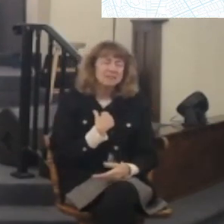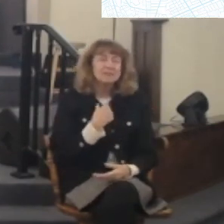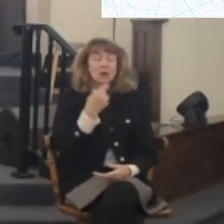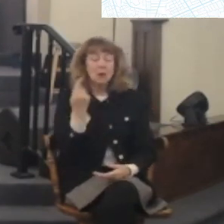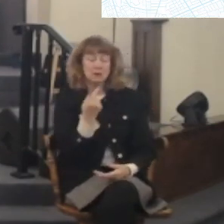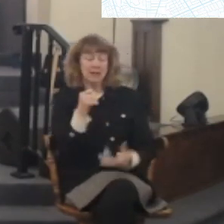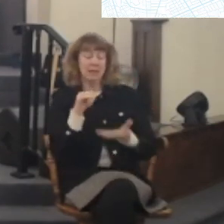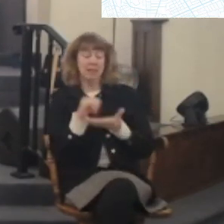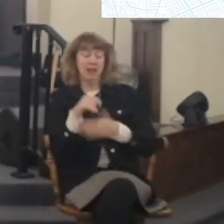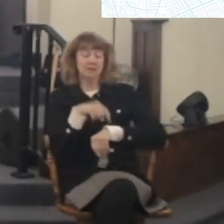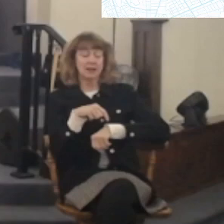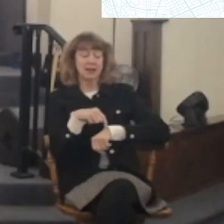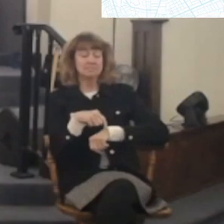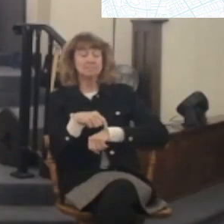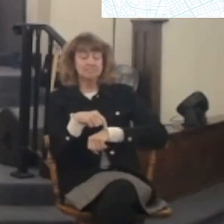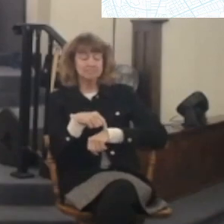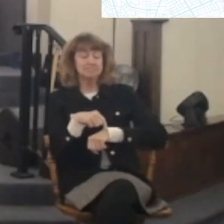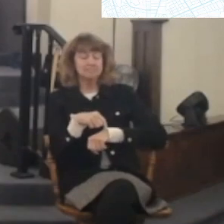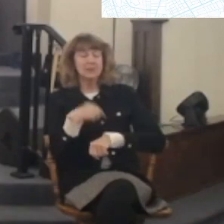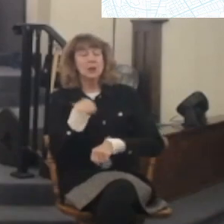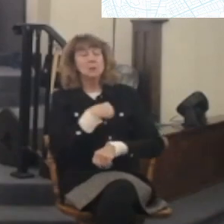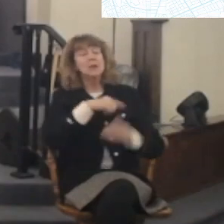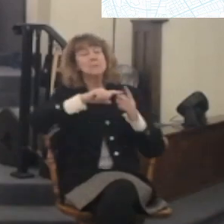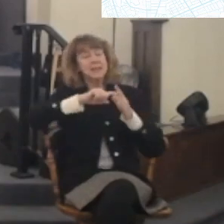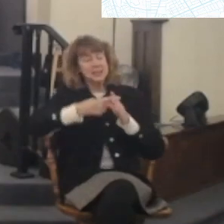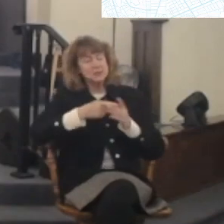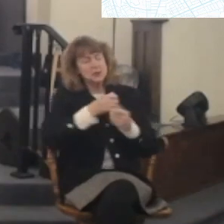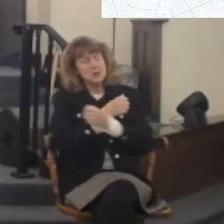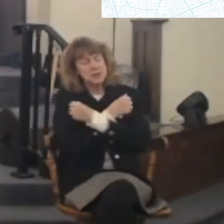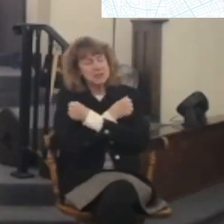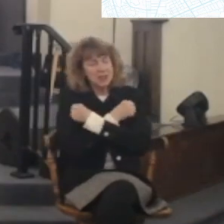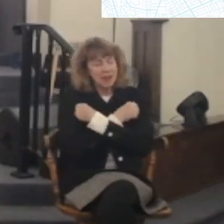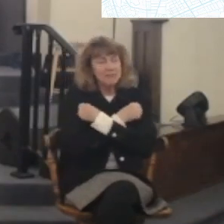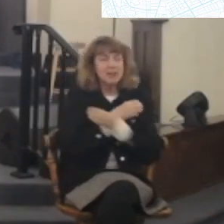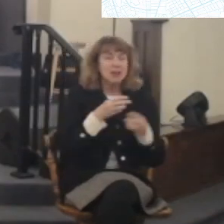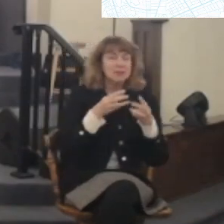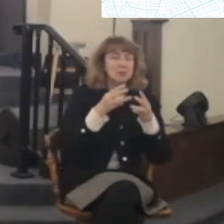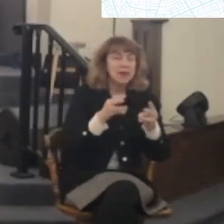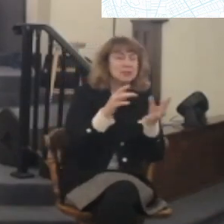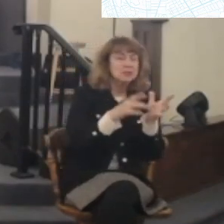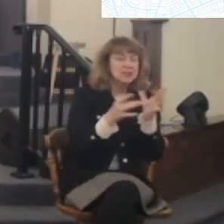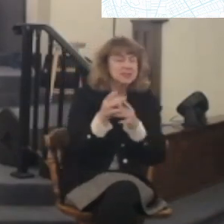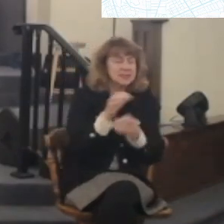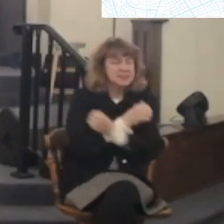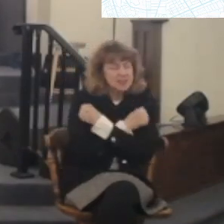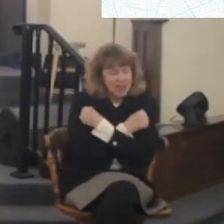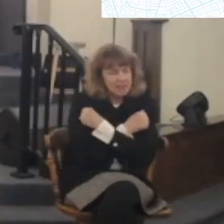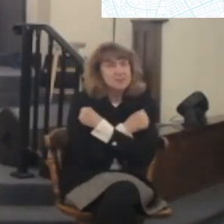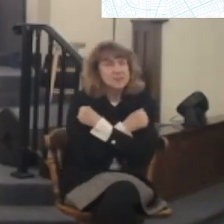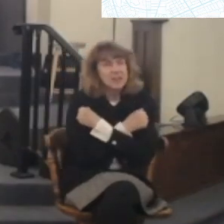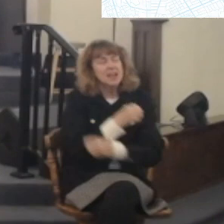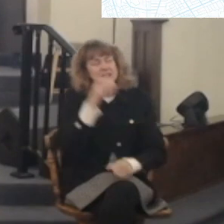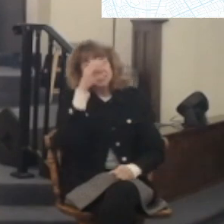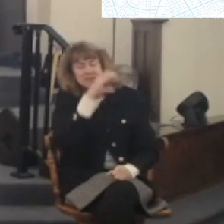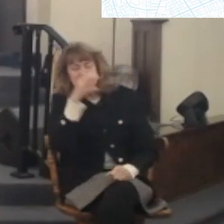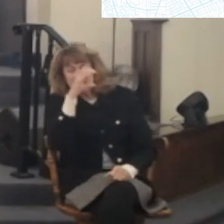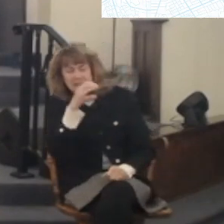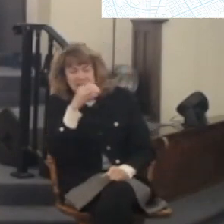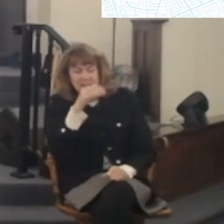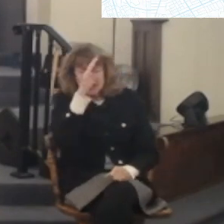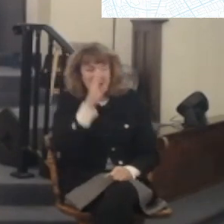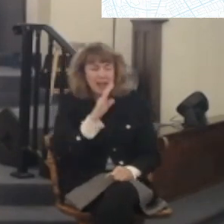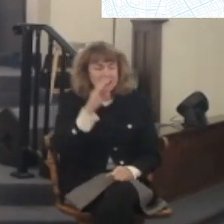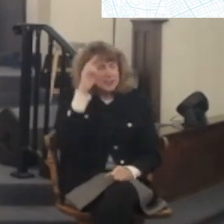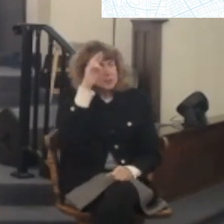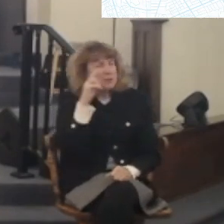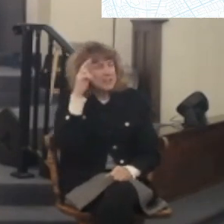then we begin to love as Jesus loves. And see God's purpose for us being